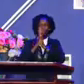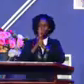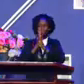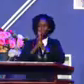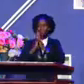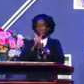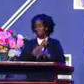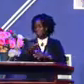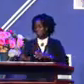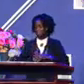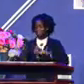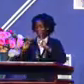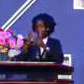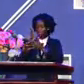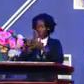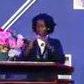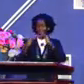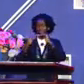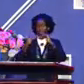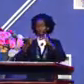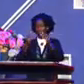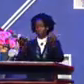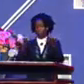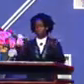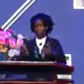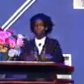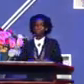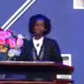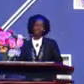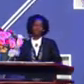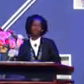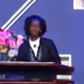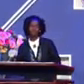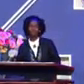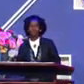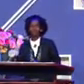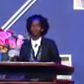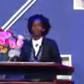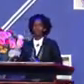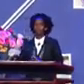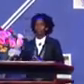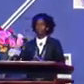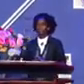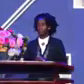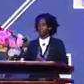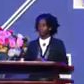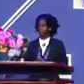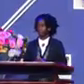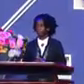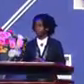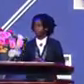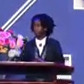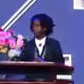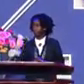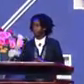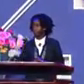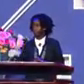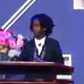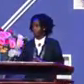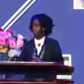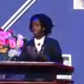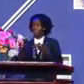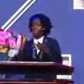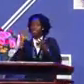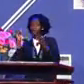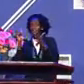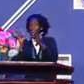Mukama alina w'atuyisa. God has made us overcome. Njagala okwebaza omusumba Dr.